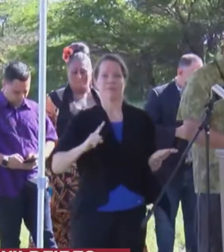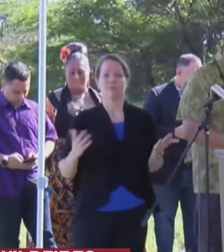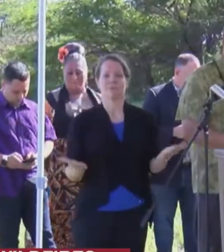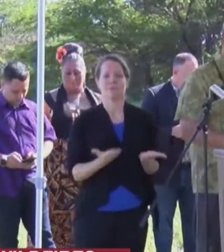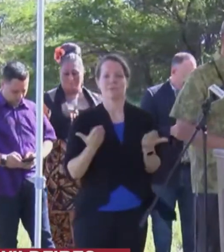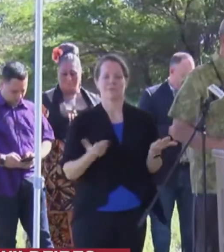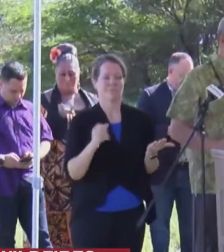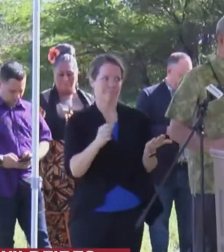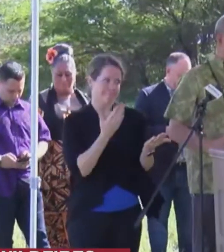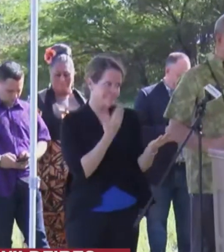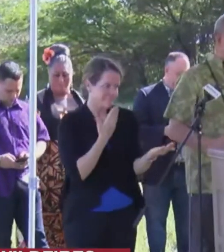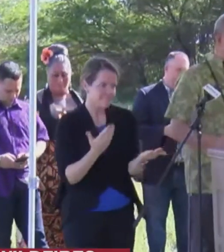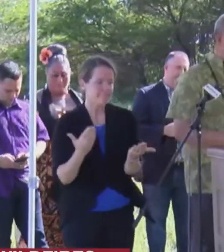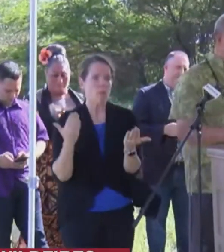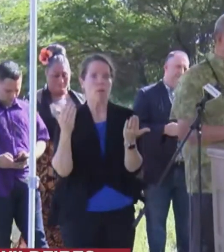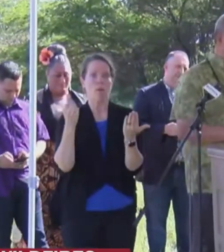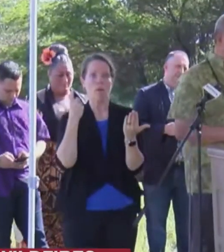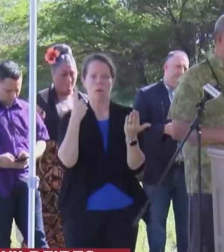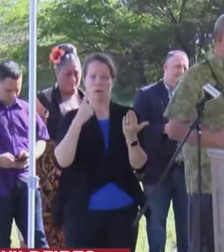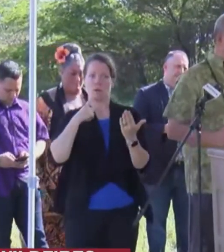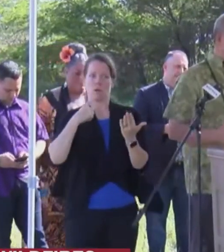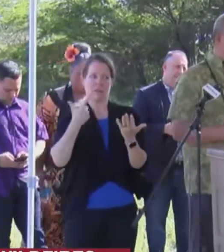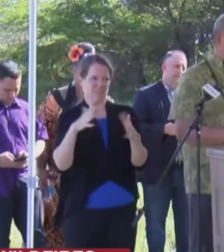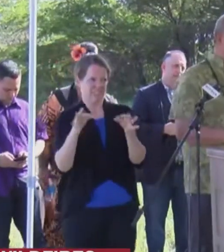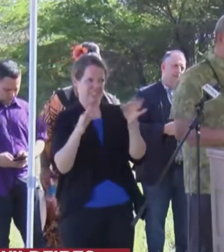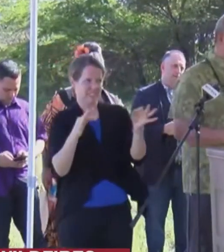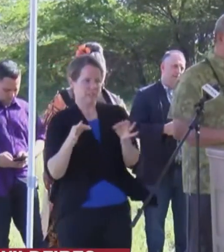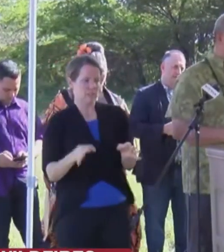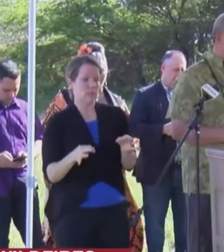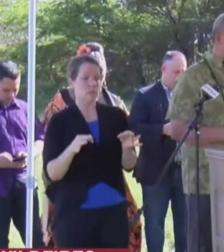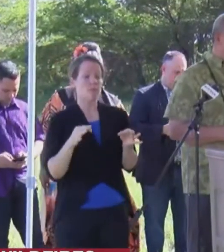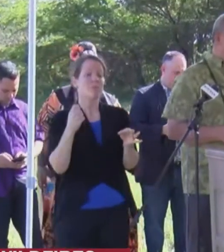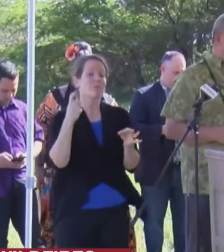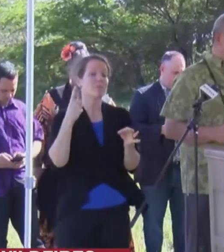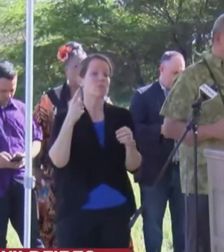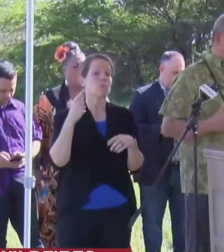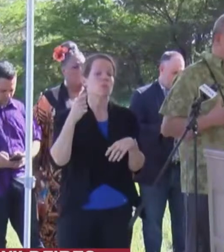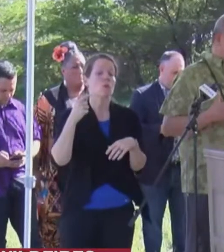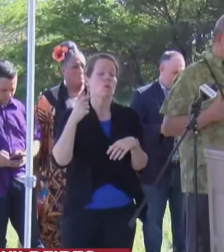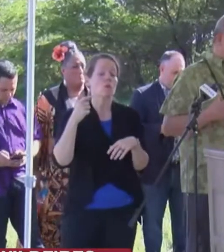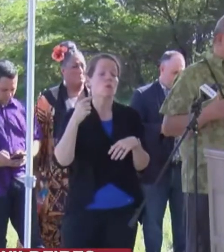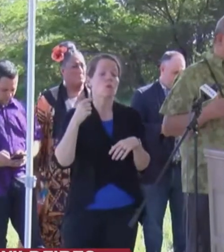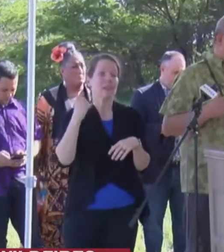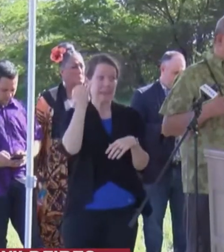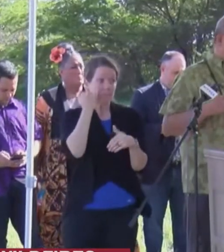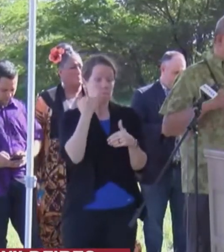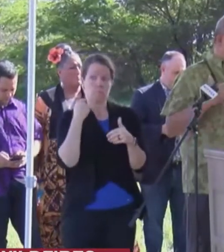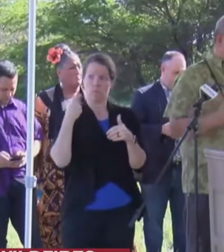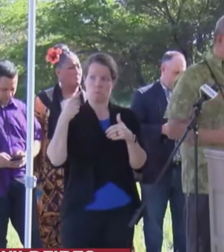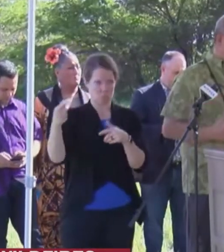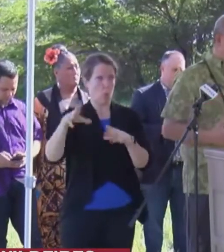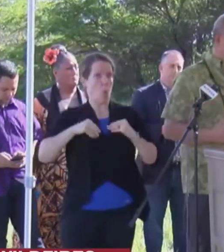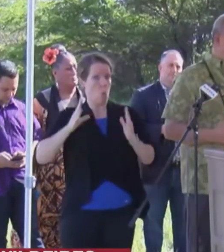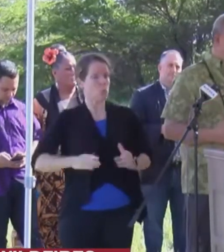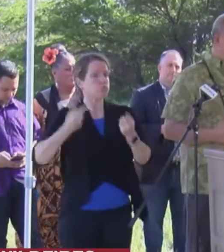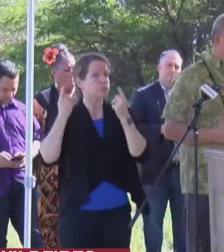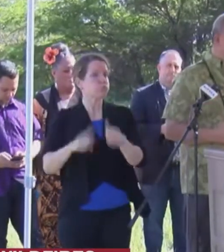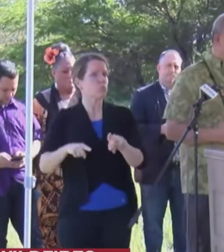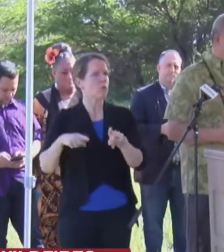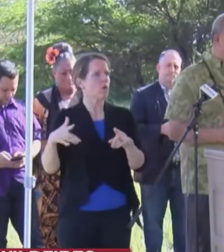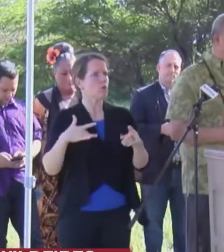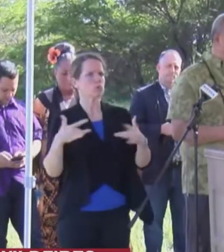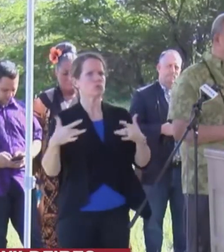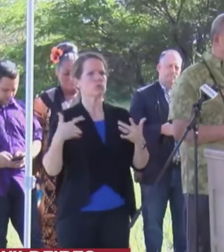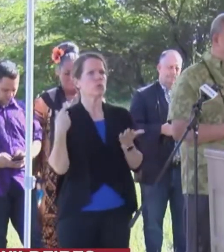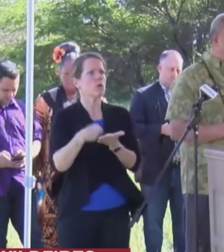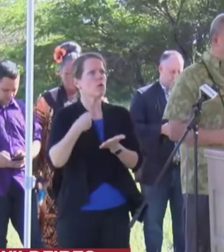it really depends on what our revenue loss is from those who participate in the program. You've heard multiple approaches to